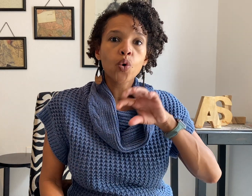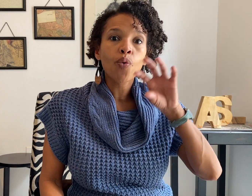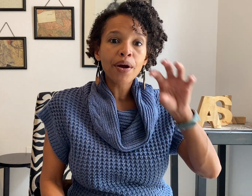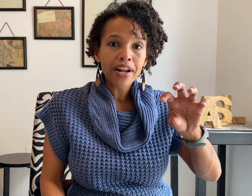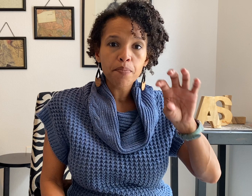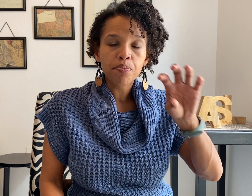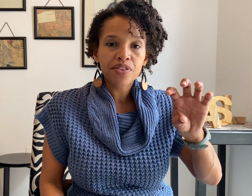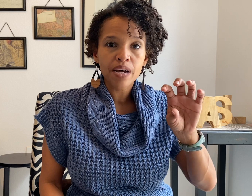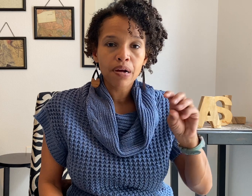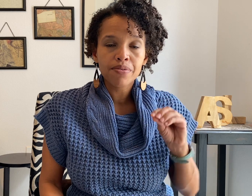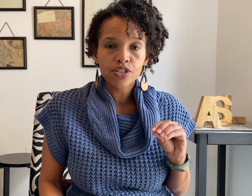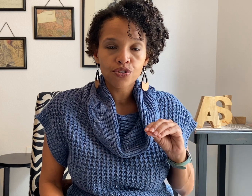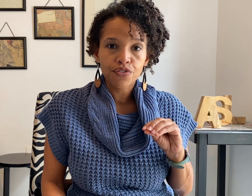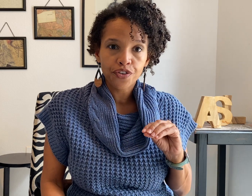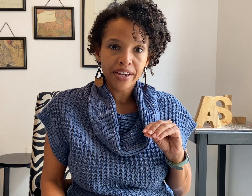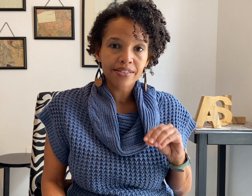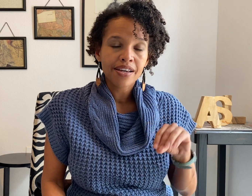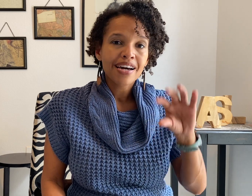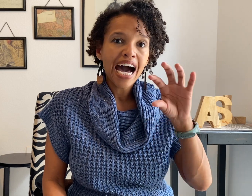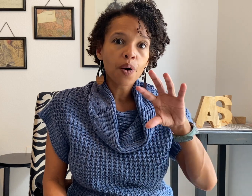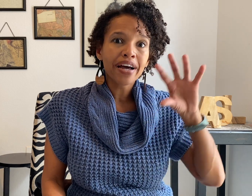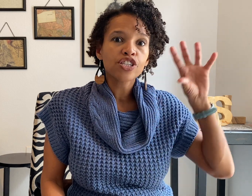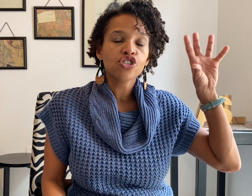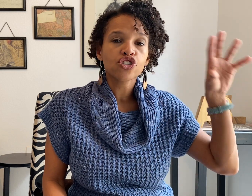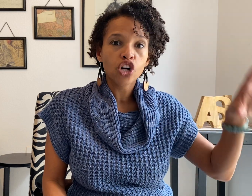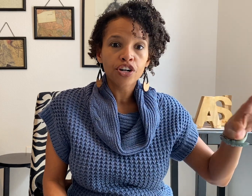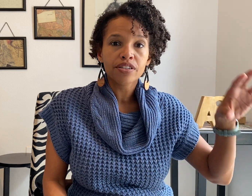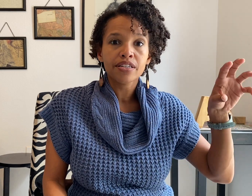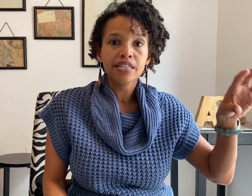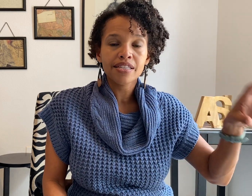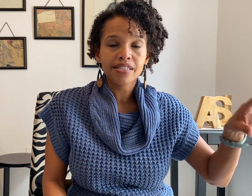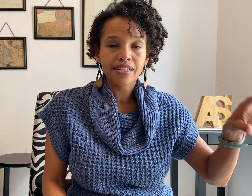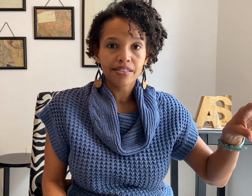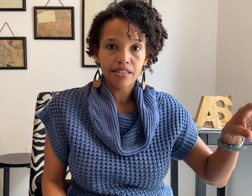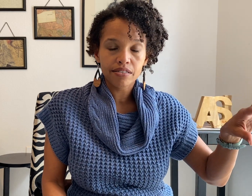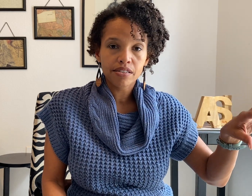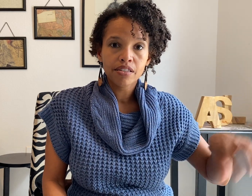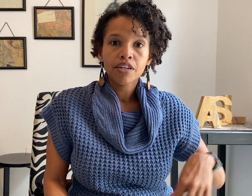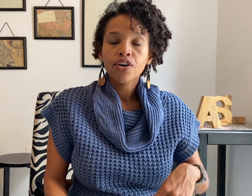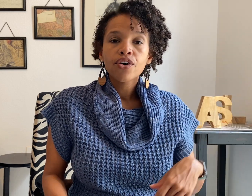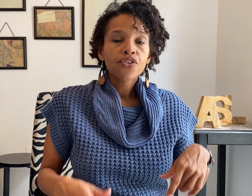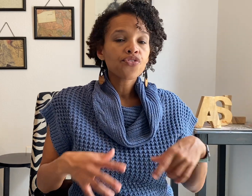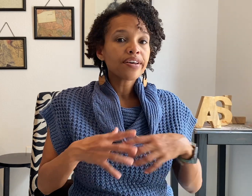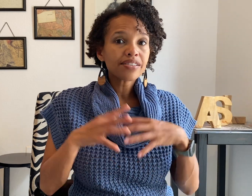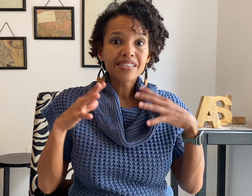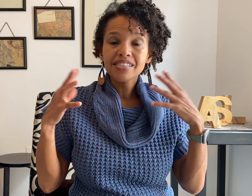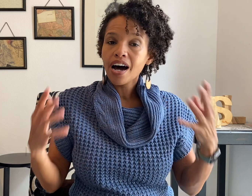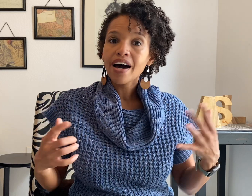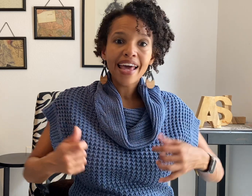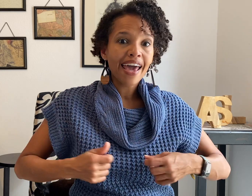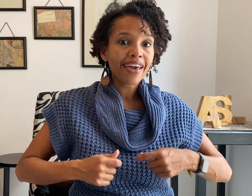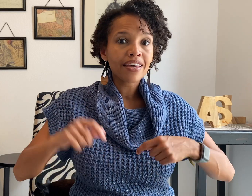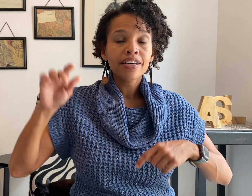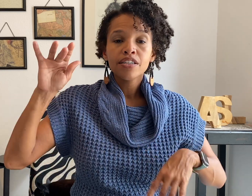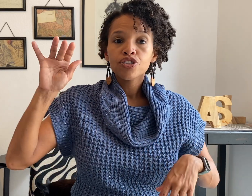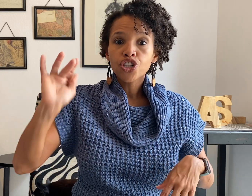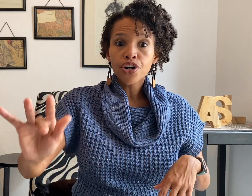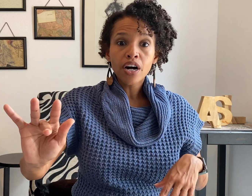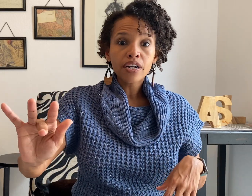where would I put that prepositional phrase? How would I start this sentence? This is not a turn on